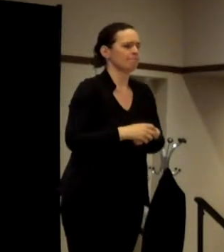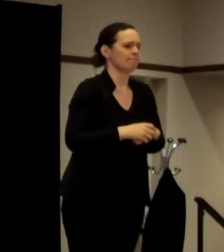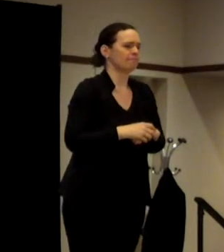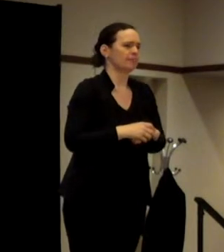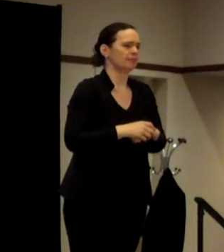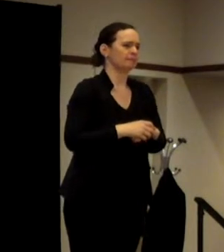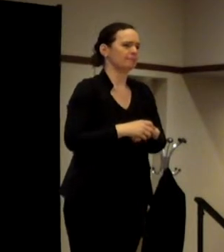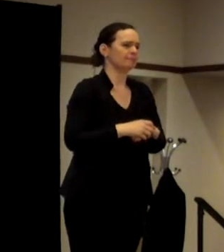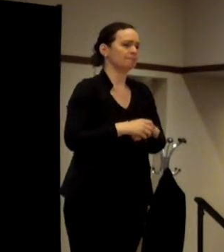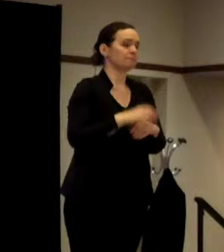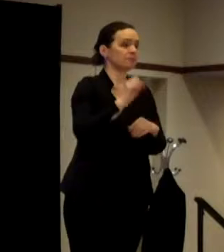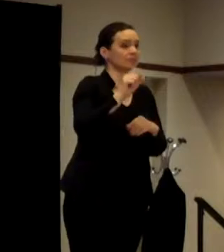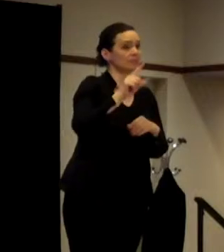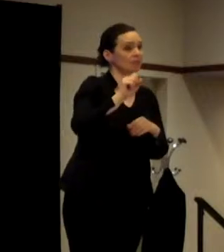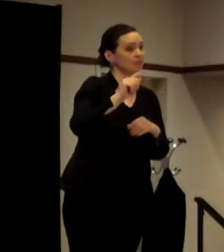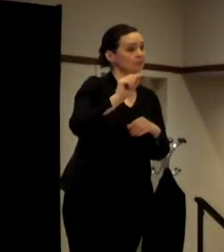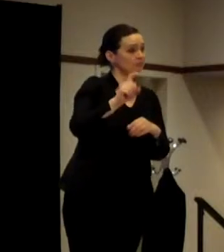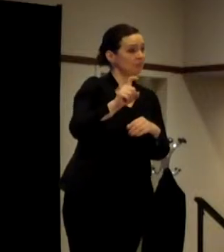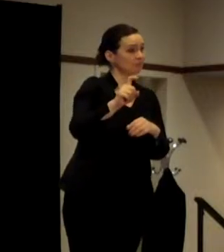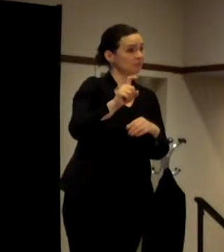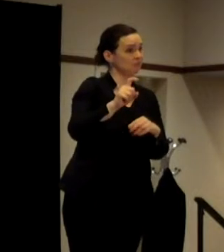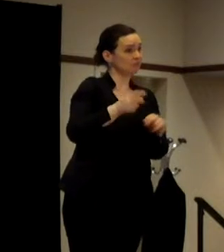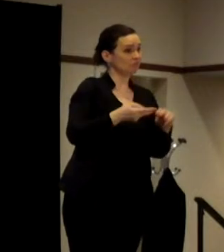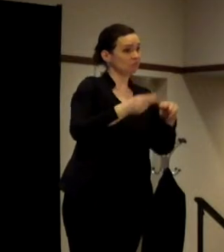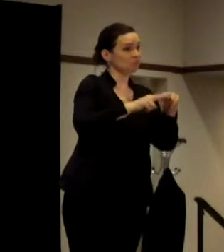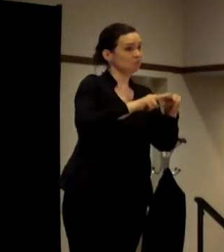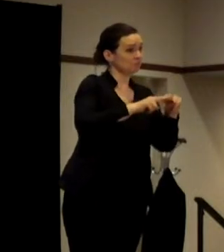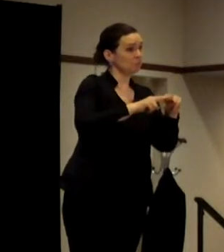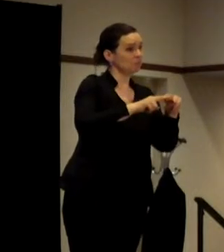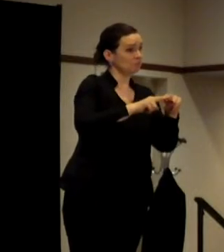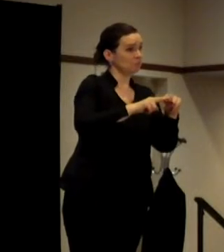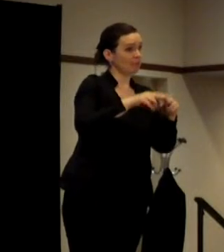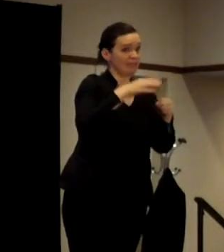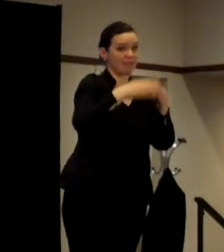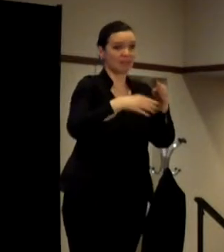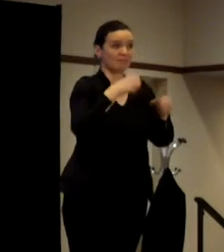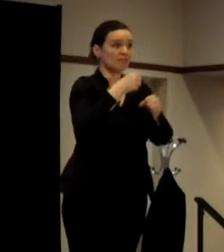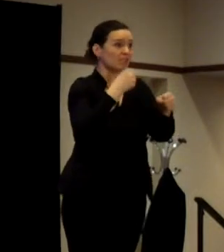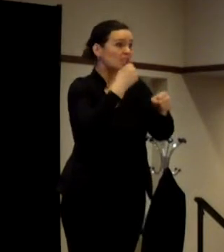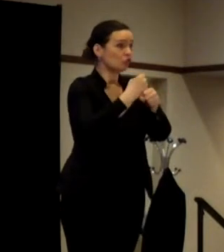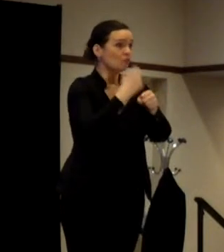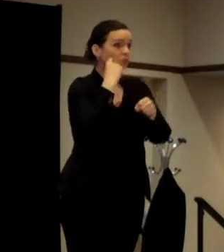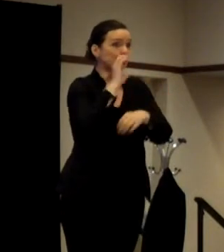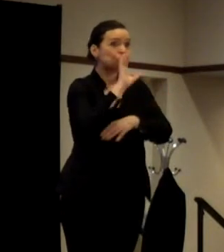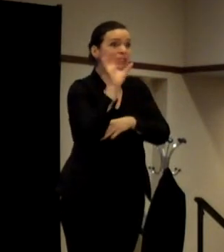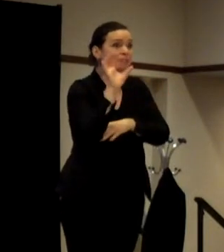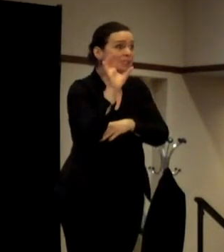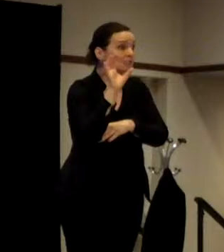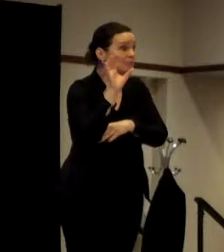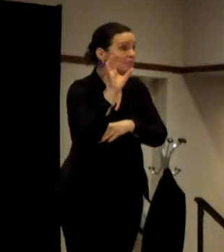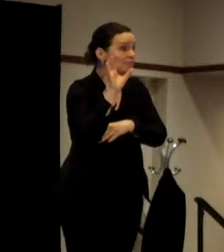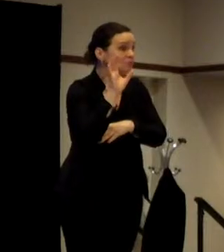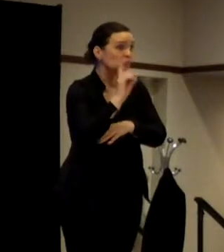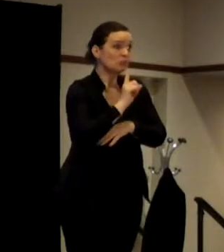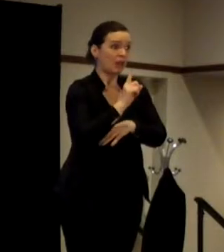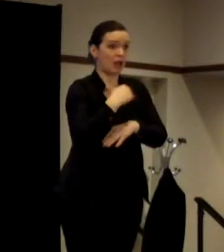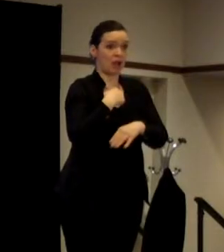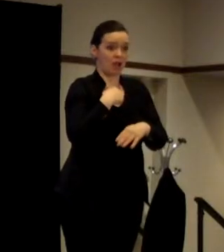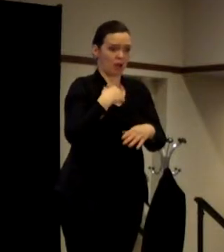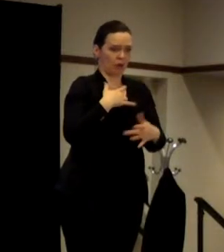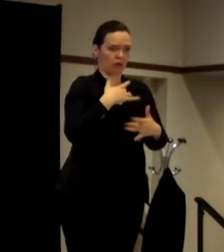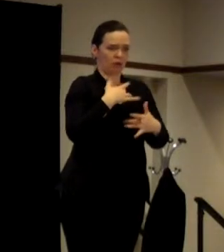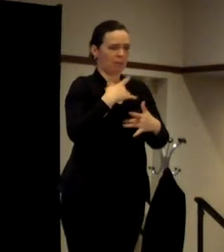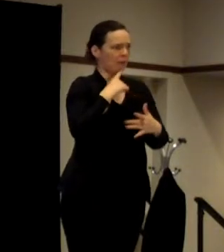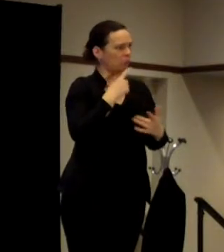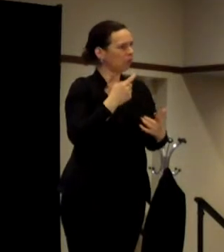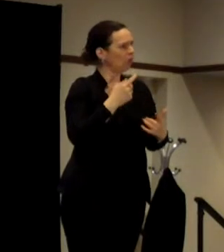tax picked up at the end of the year, which was helpful. Wasn't as bad as what it looked like it was going to be. The state budget cut, there's